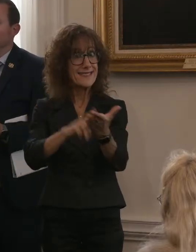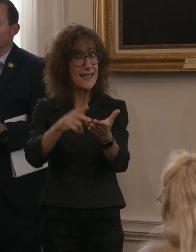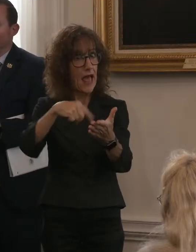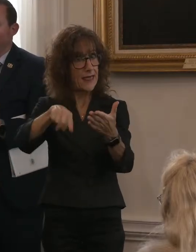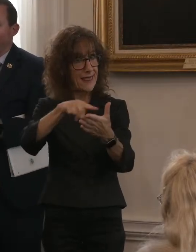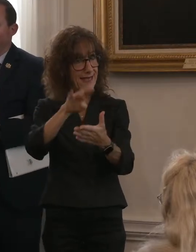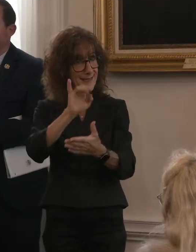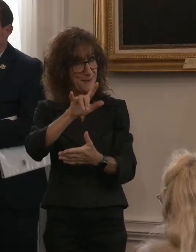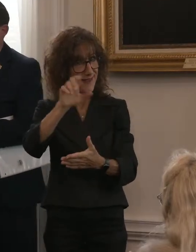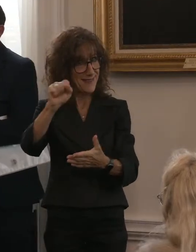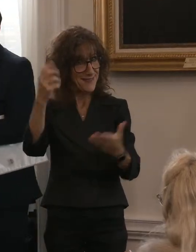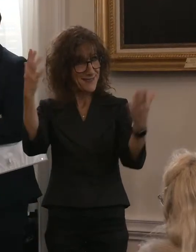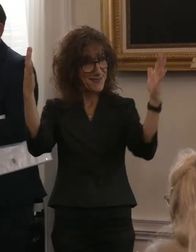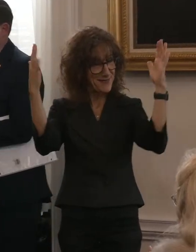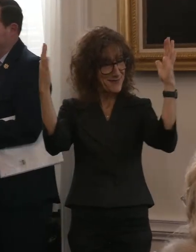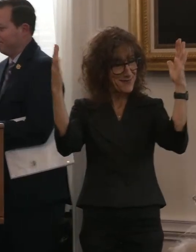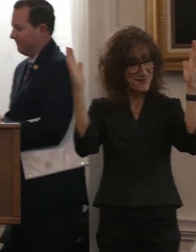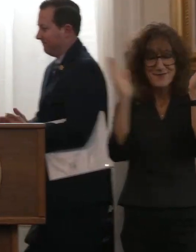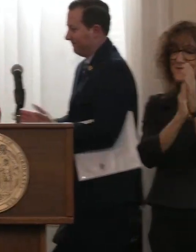bills.